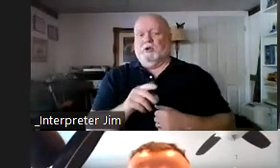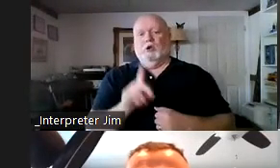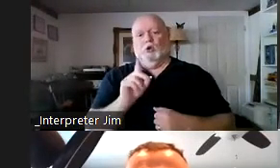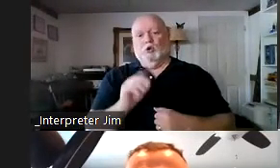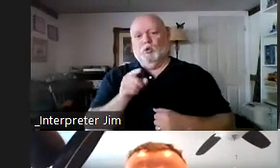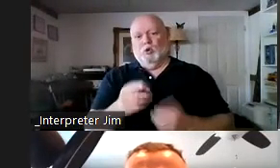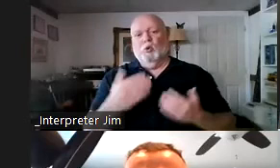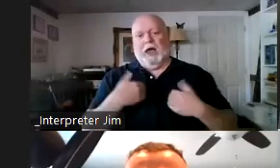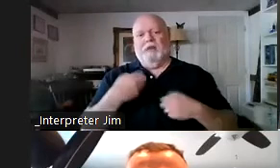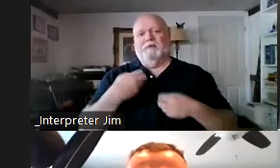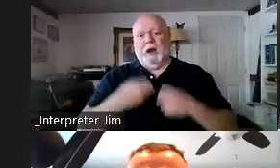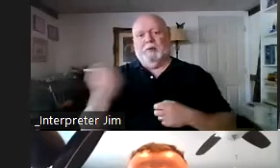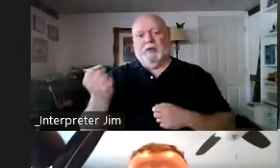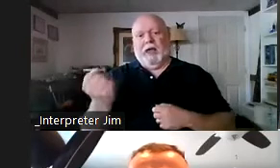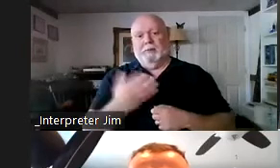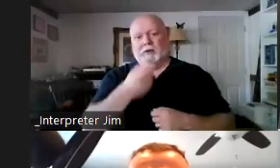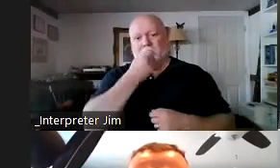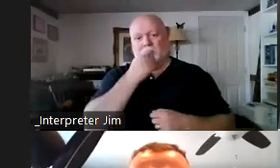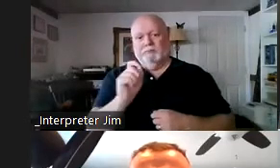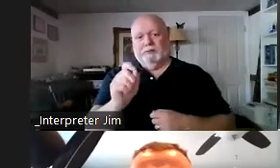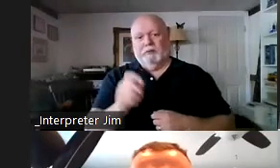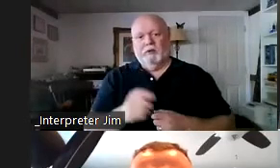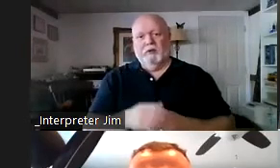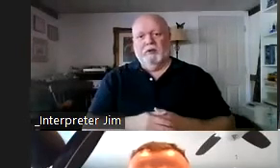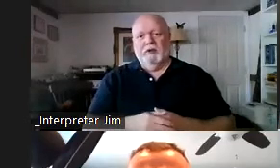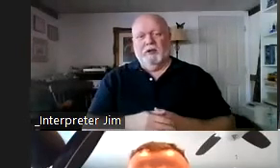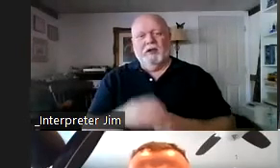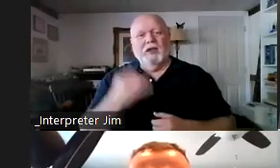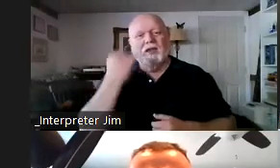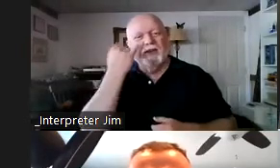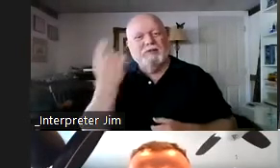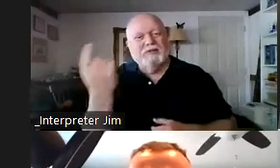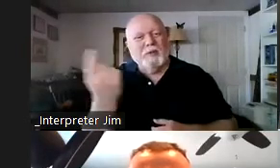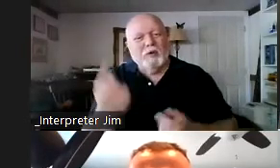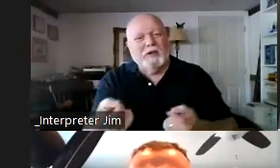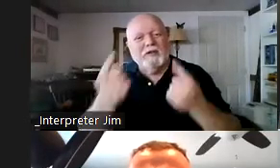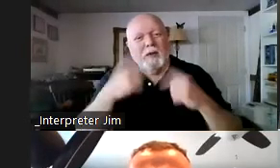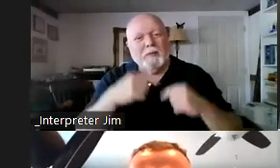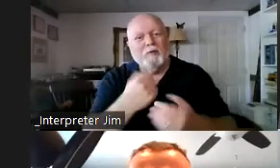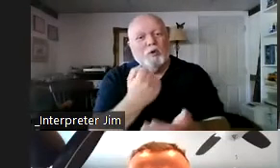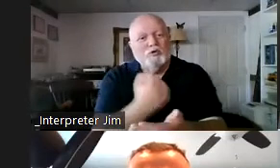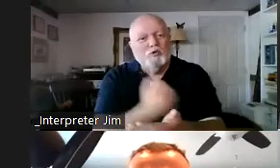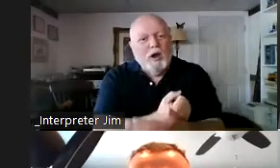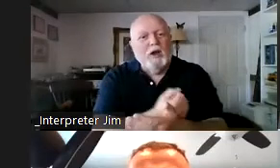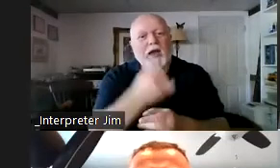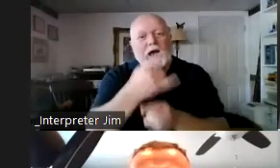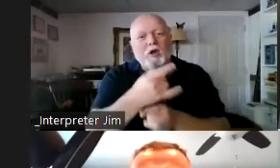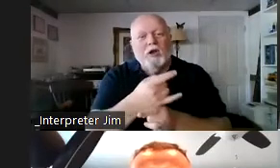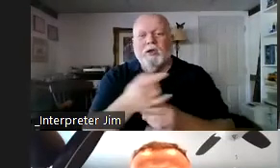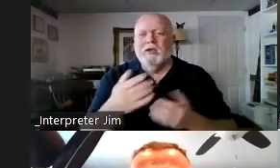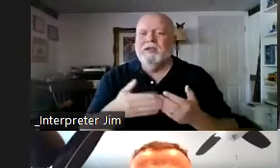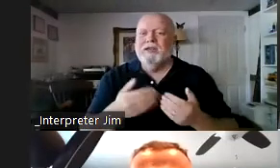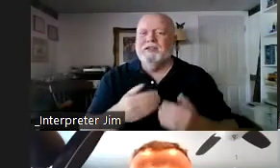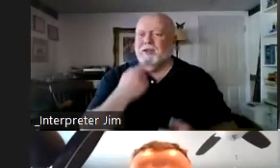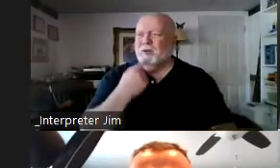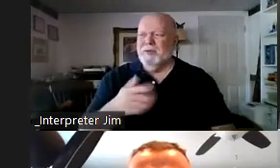gambled? And when somebody's coming in for drugs and alcohol, it's very easy for them to shrug that off, but it's important to know